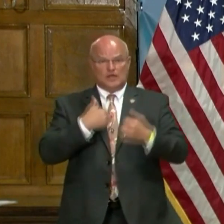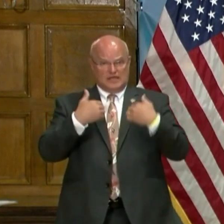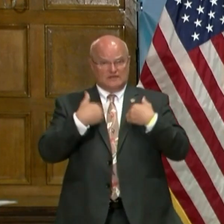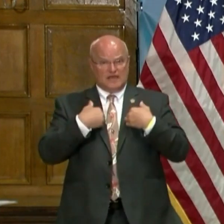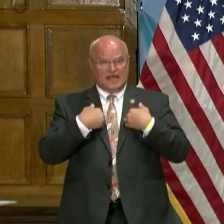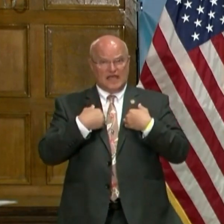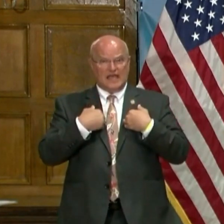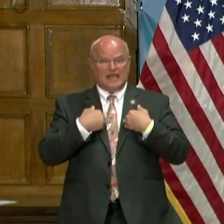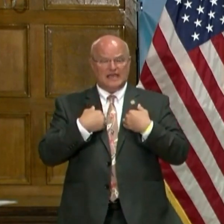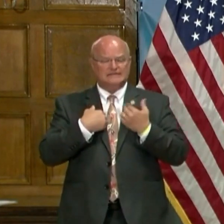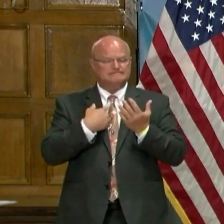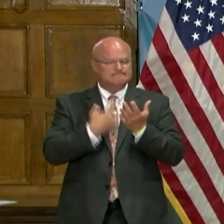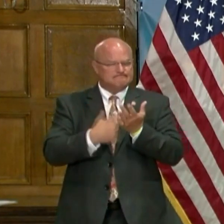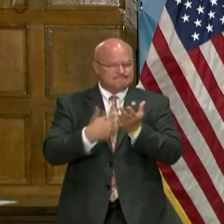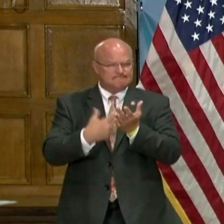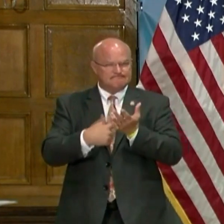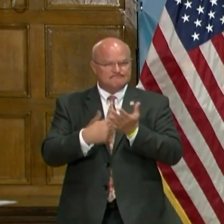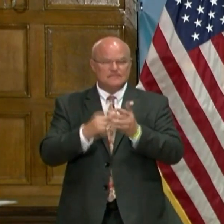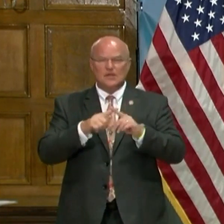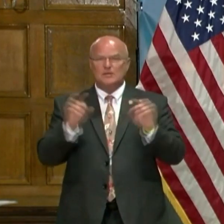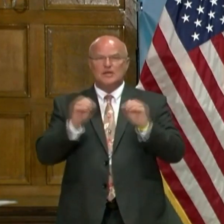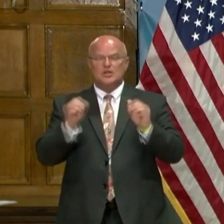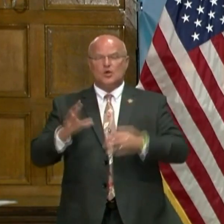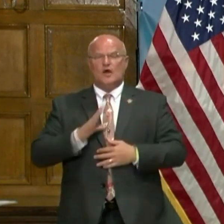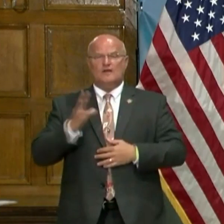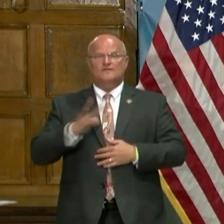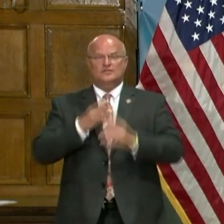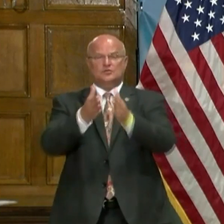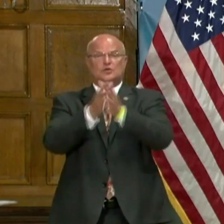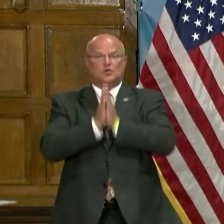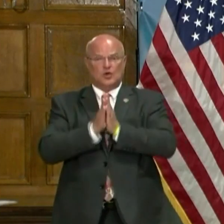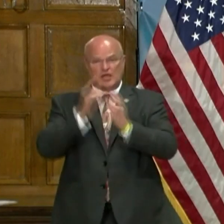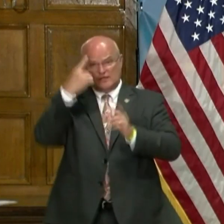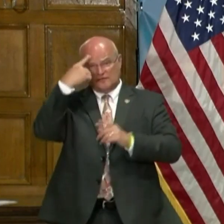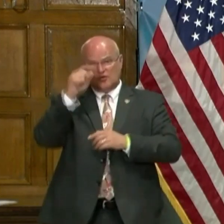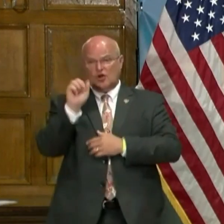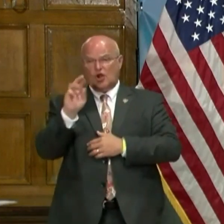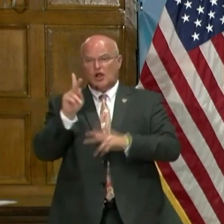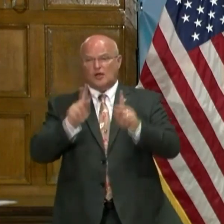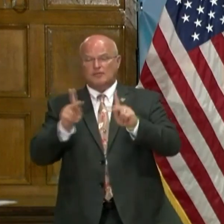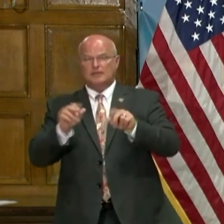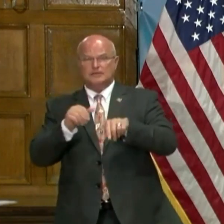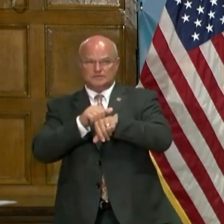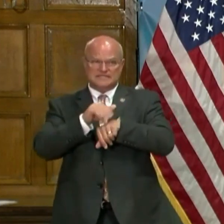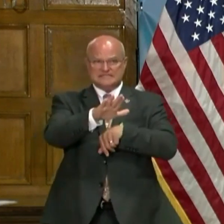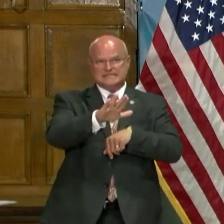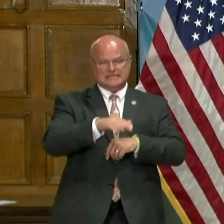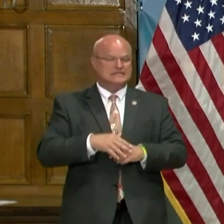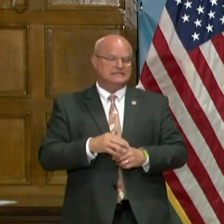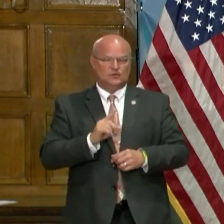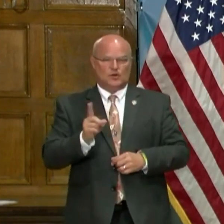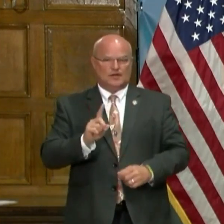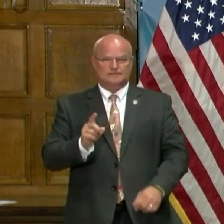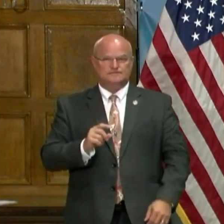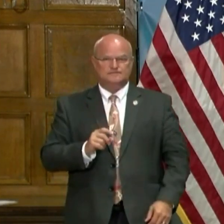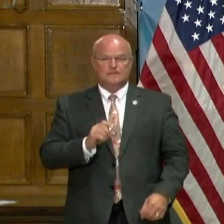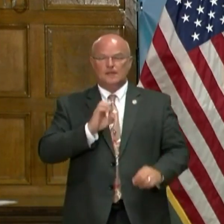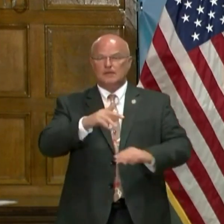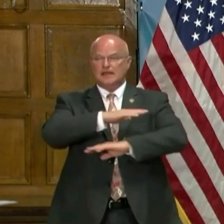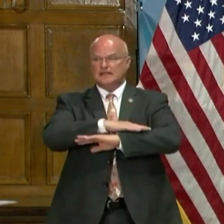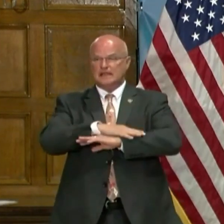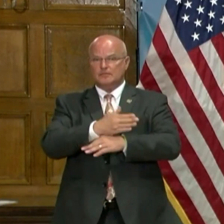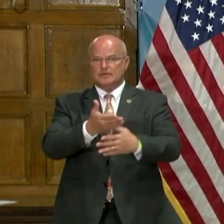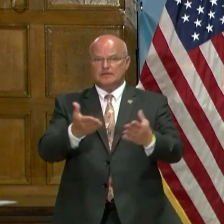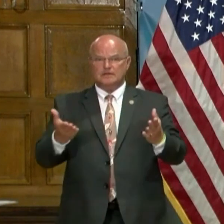a preliminary inquiry, but no official request for any Arkansas resources. Back to the